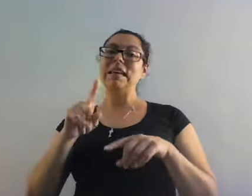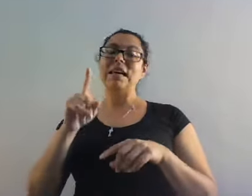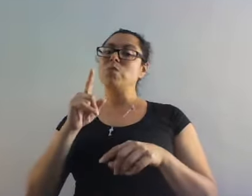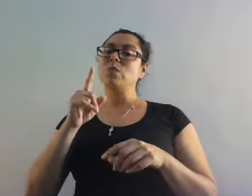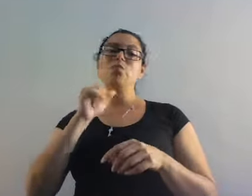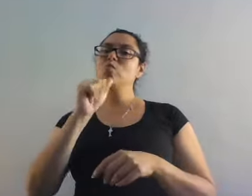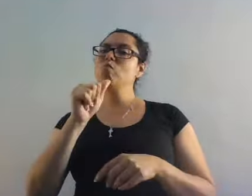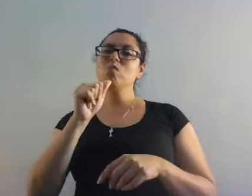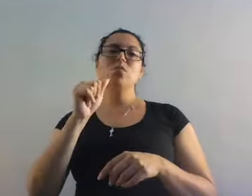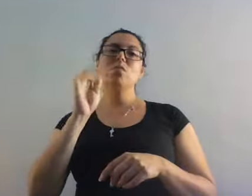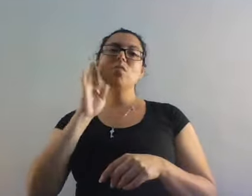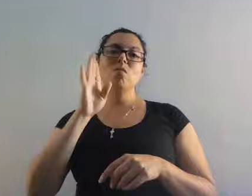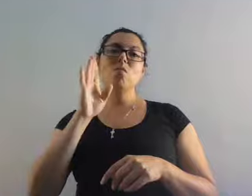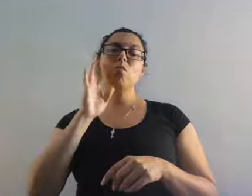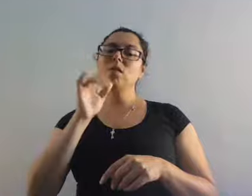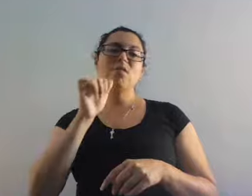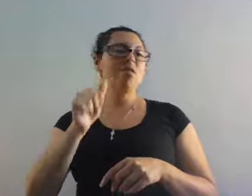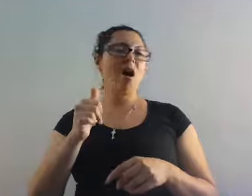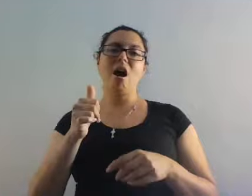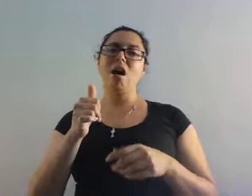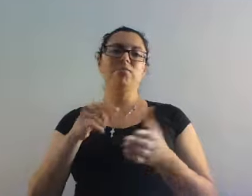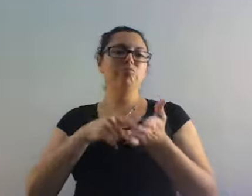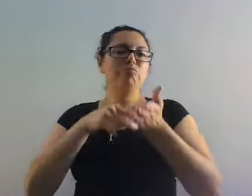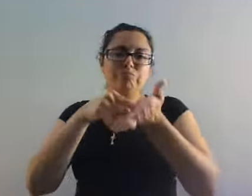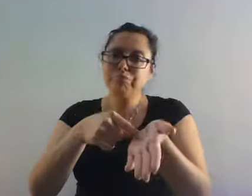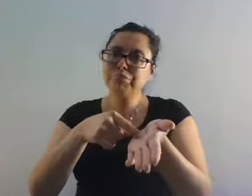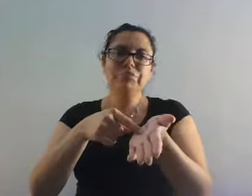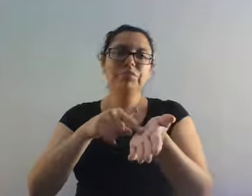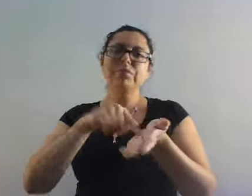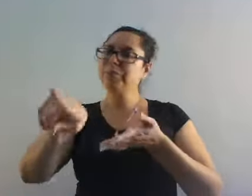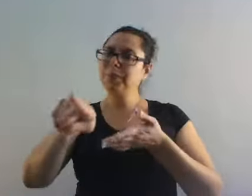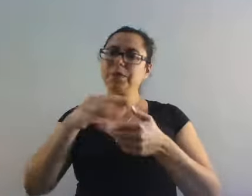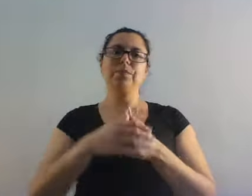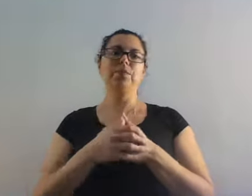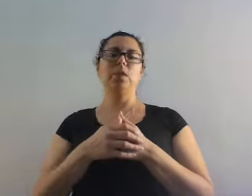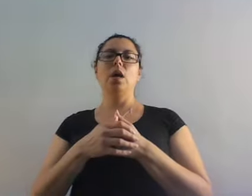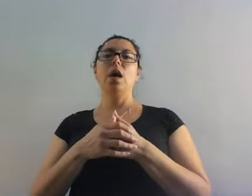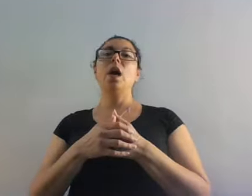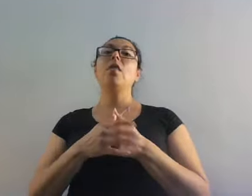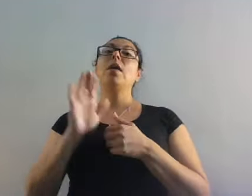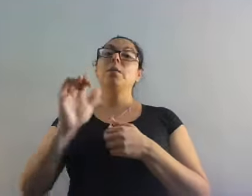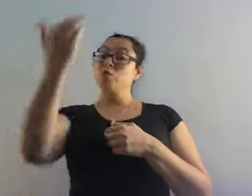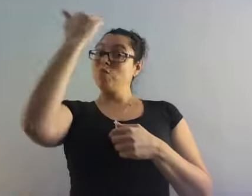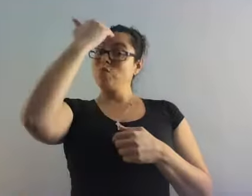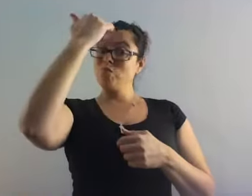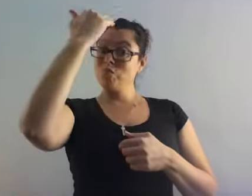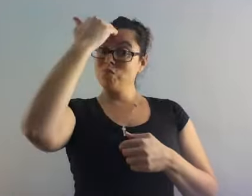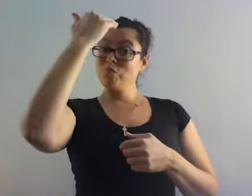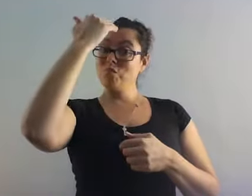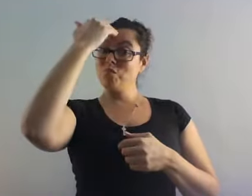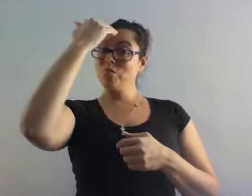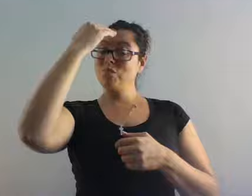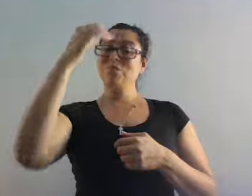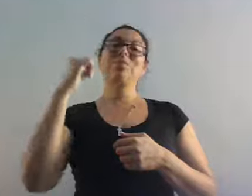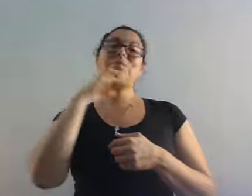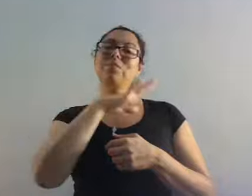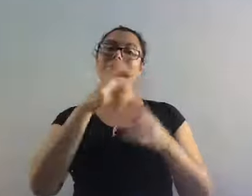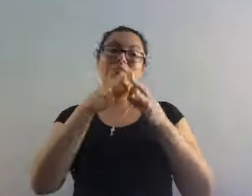But it's also important. You have the intentional misrepresentation. You have the questionnaire,